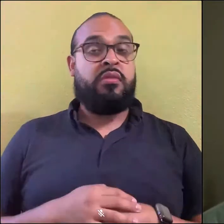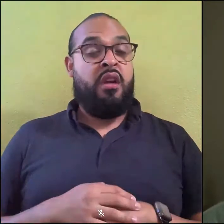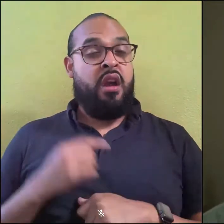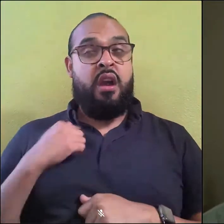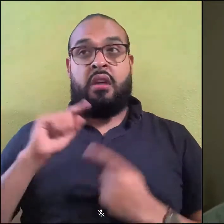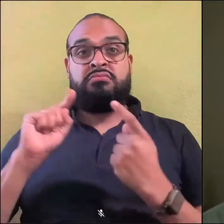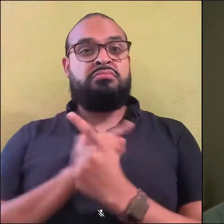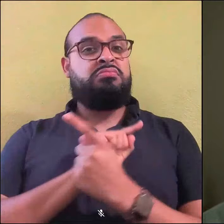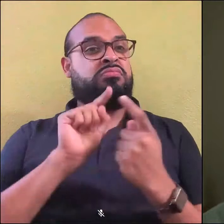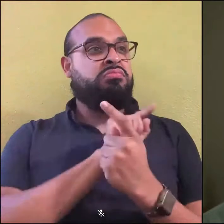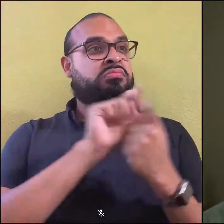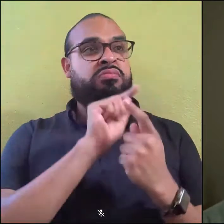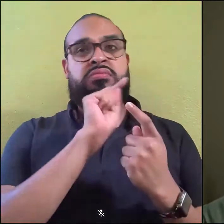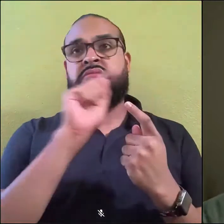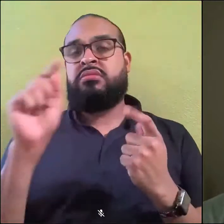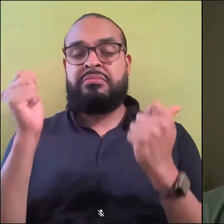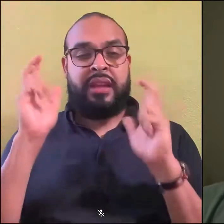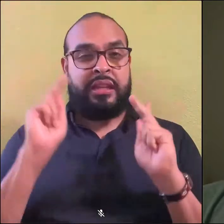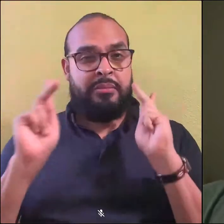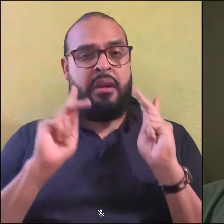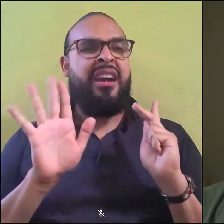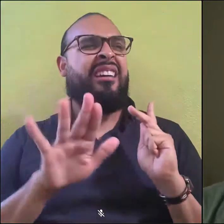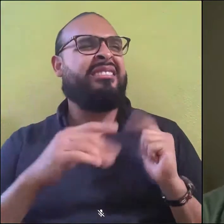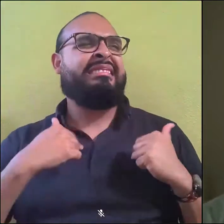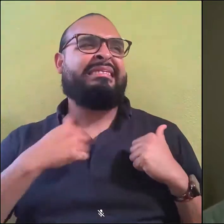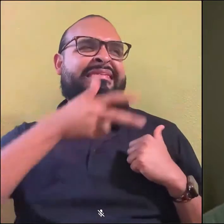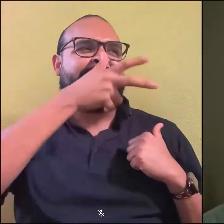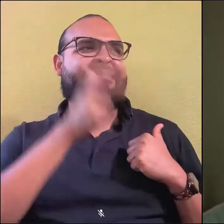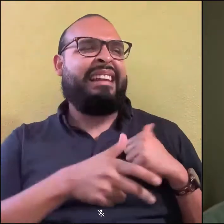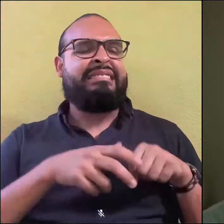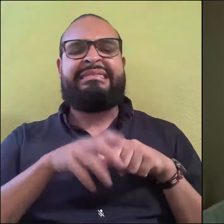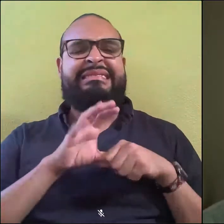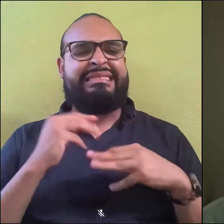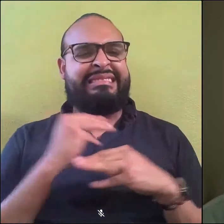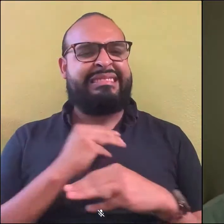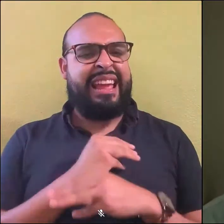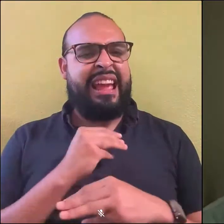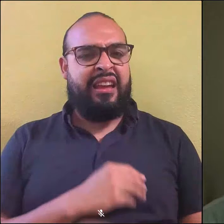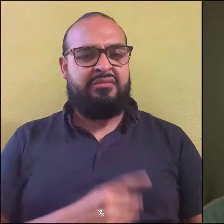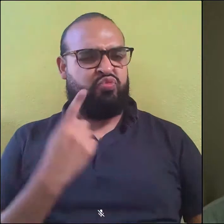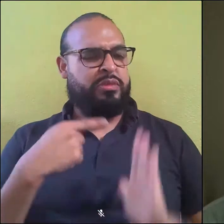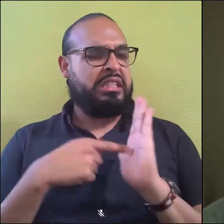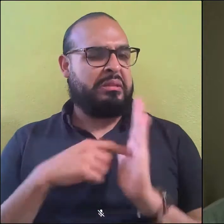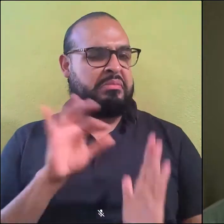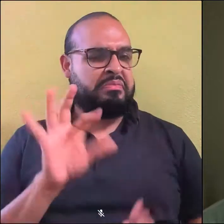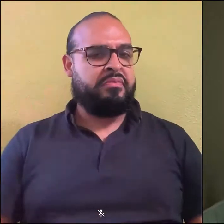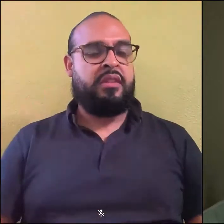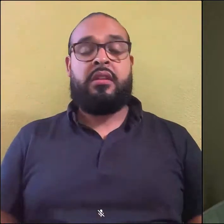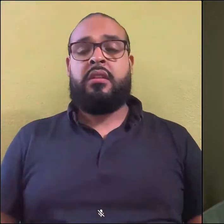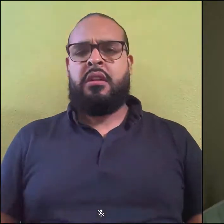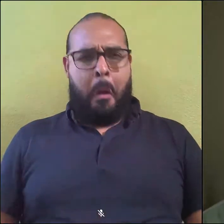who have told me that they are not good at math, as an example. I don't think it's really